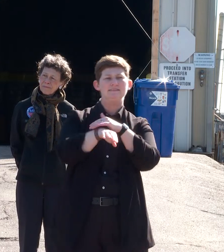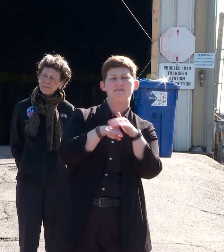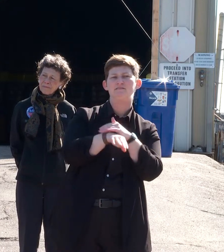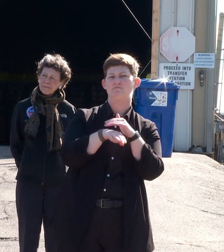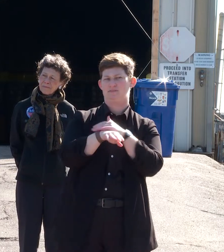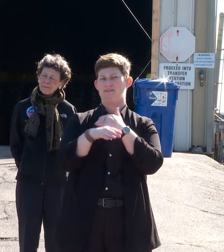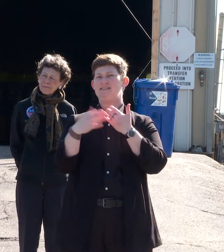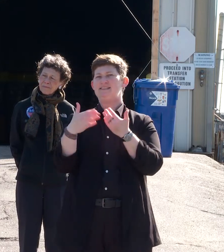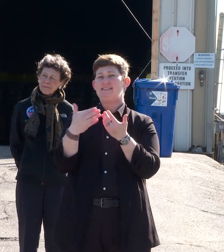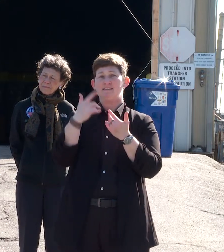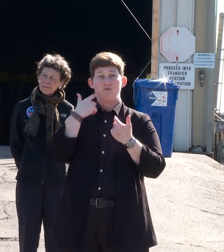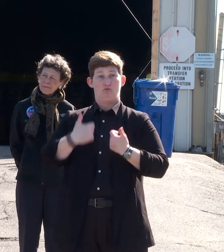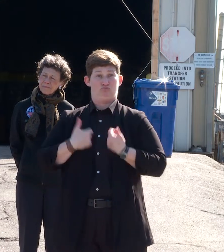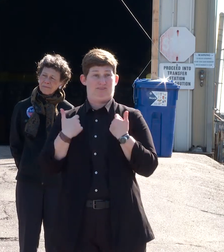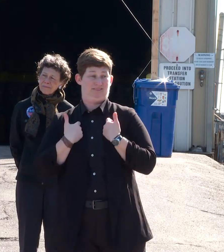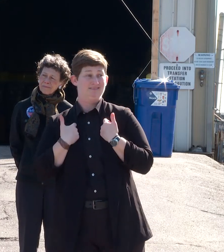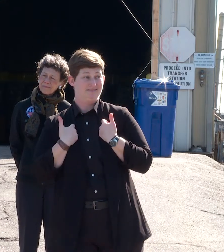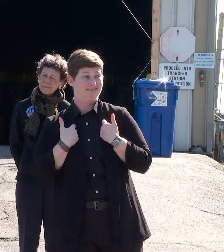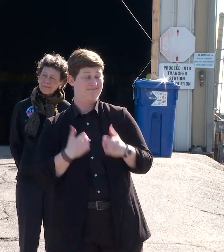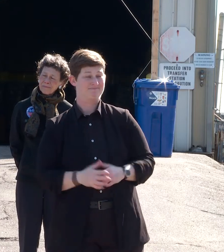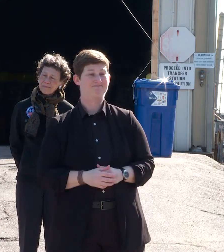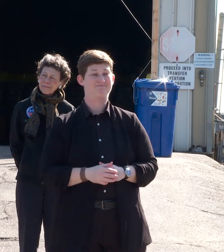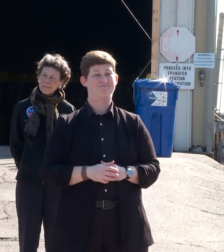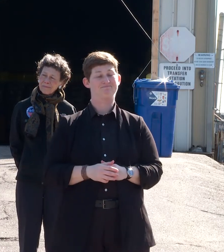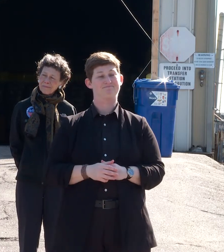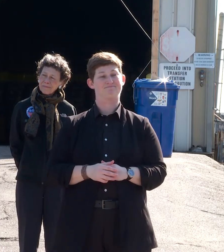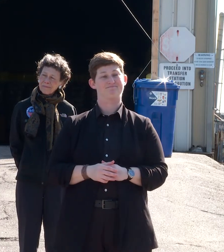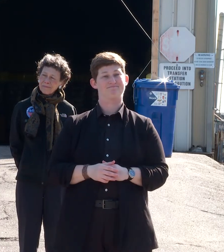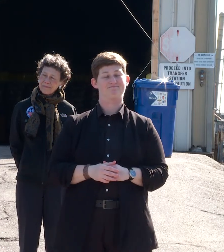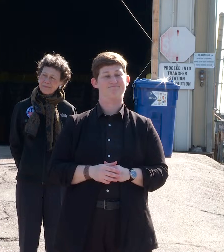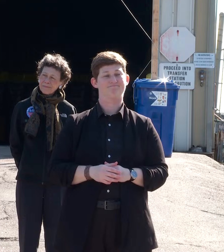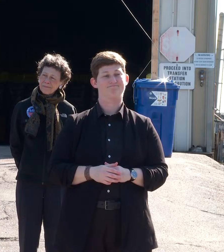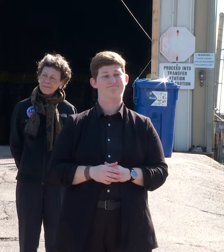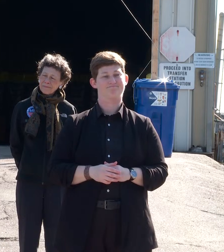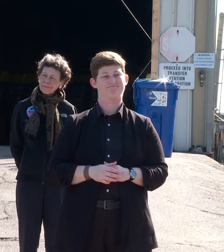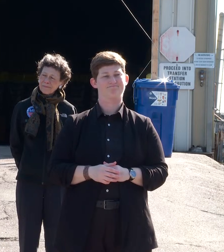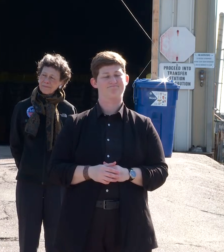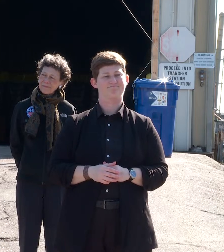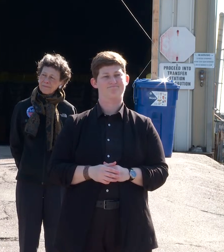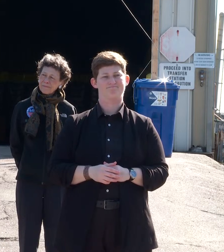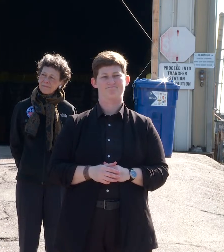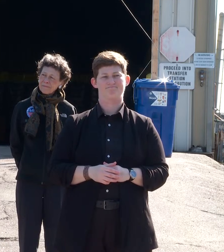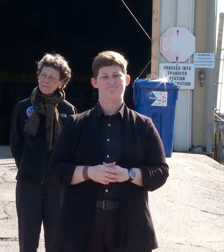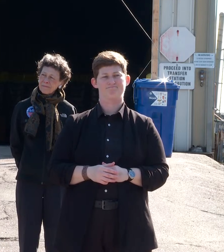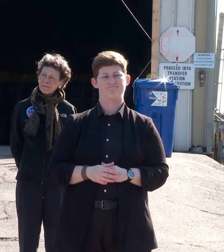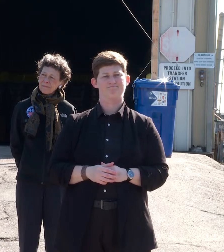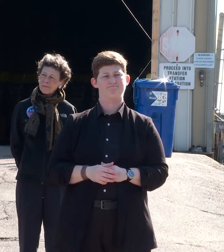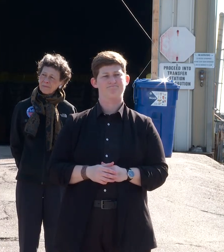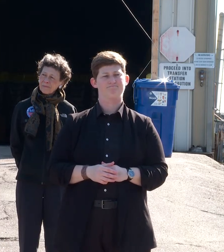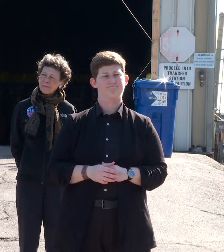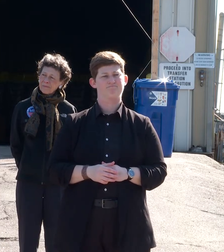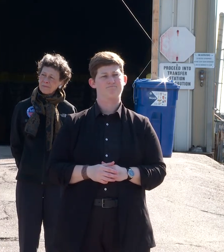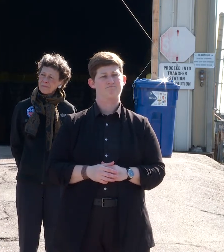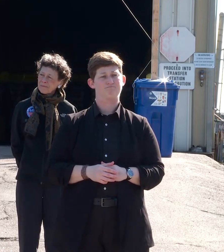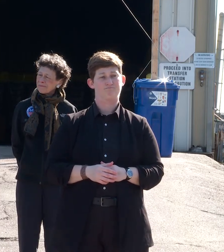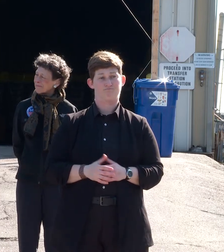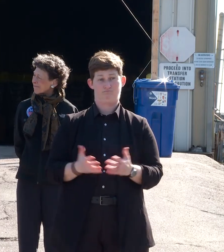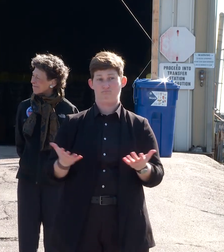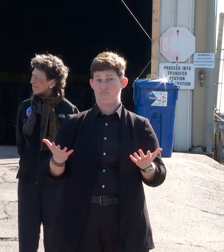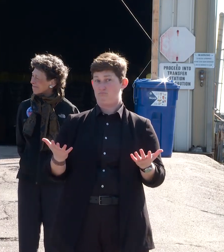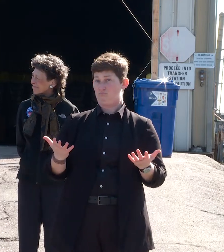residents in the future. And first and foremost, and I guess I will kind of kick the tour off here,